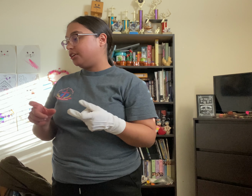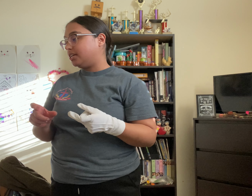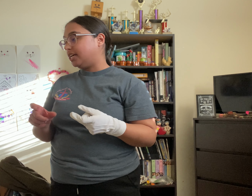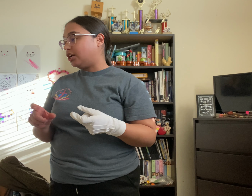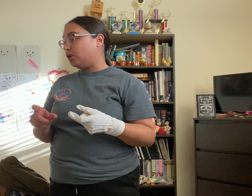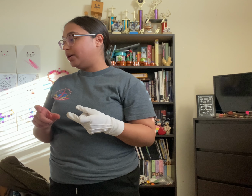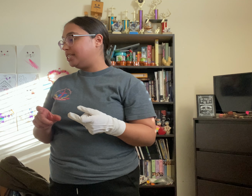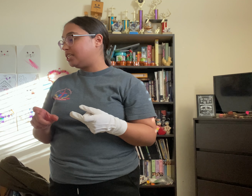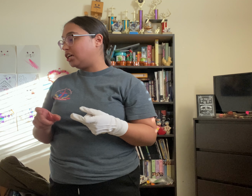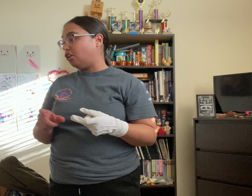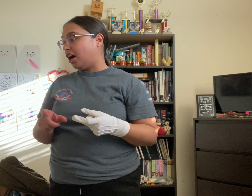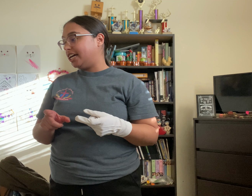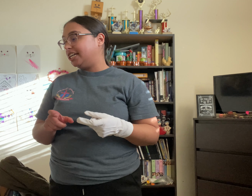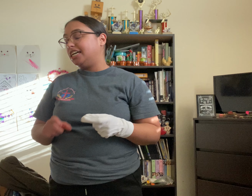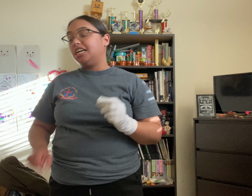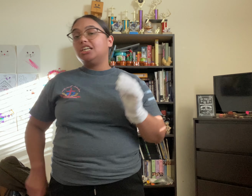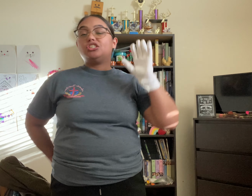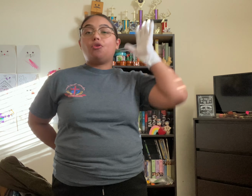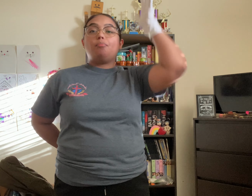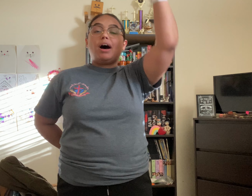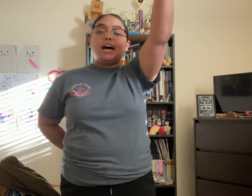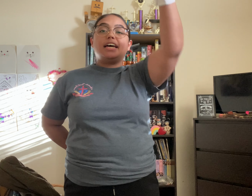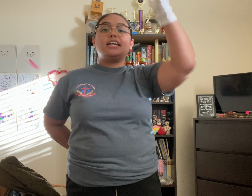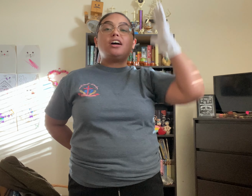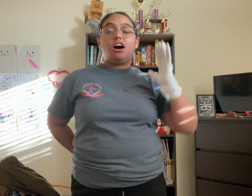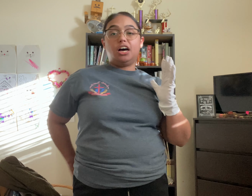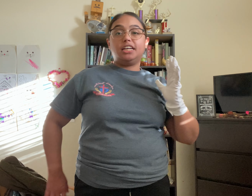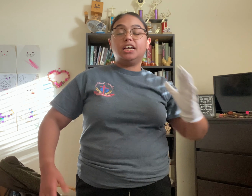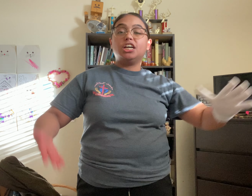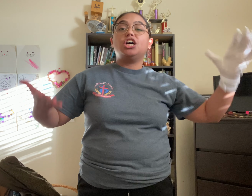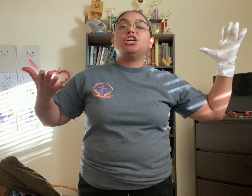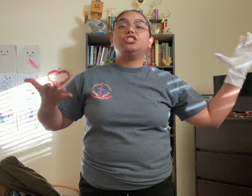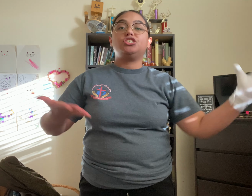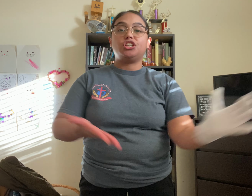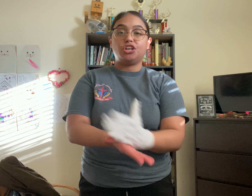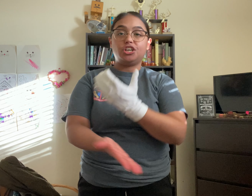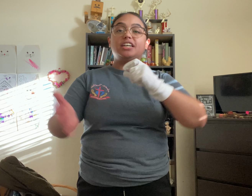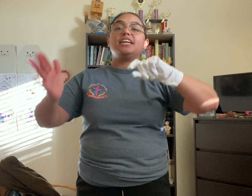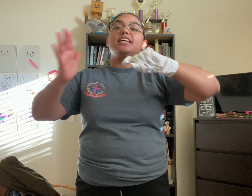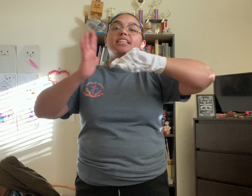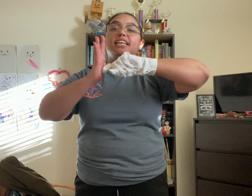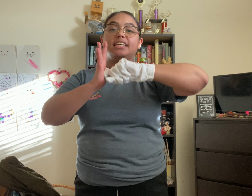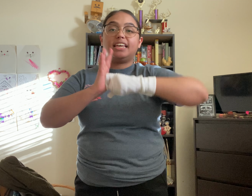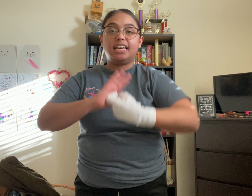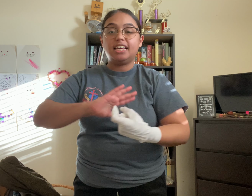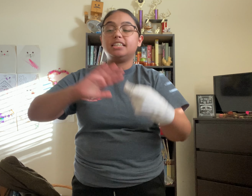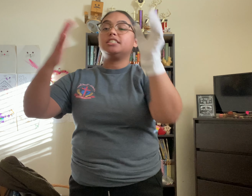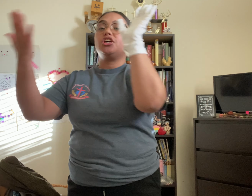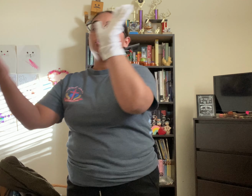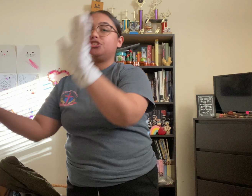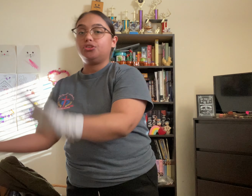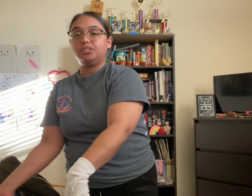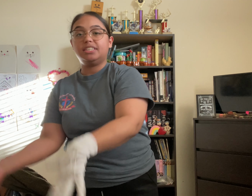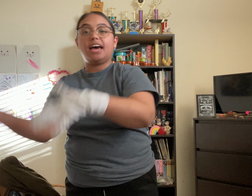I know it's a lot. So my God took the keys to death,